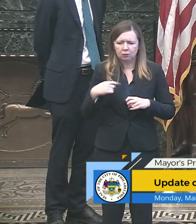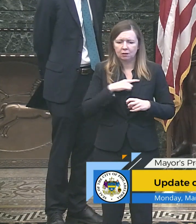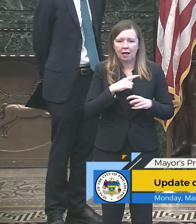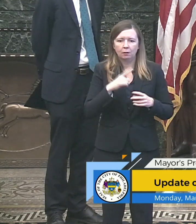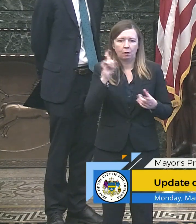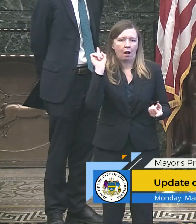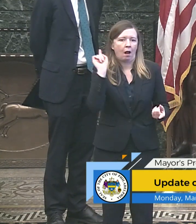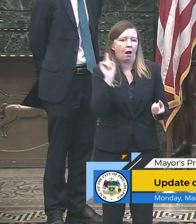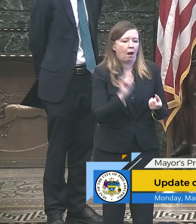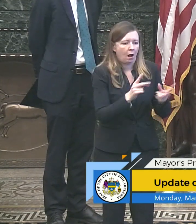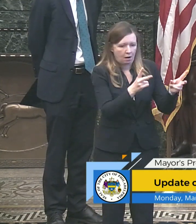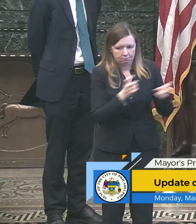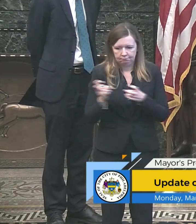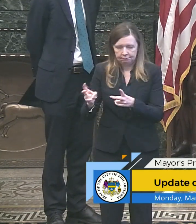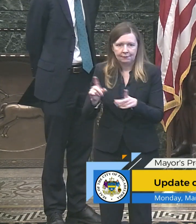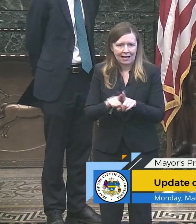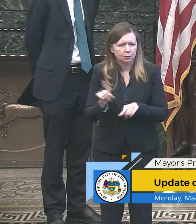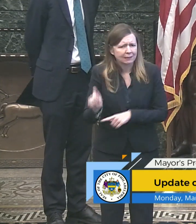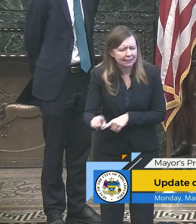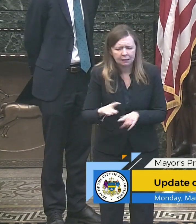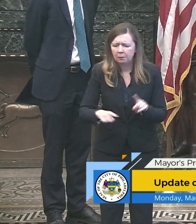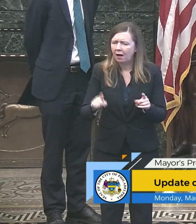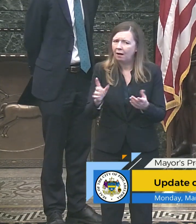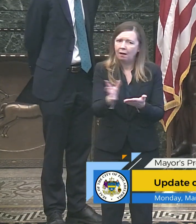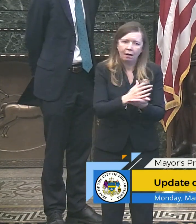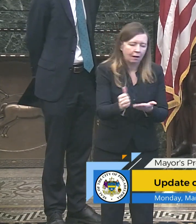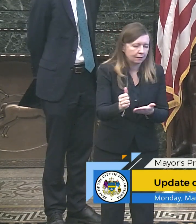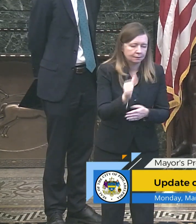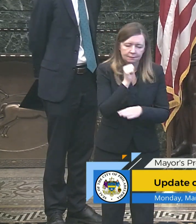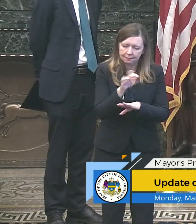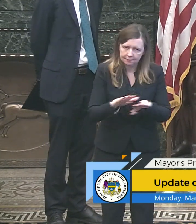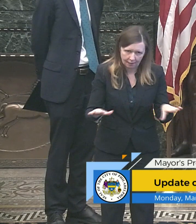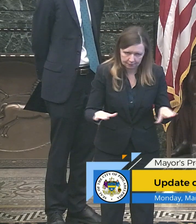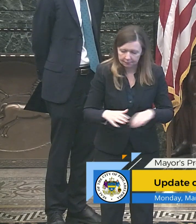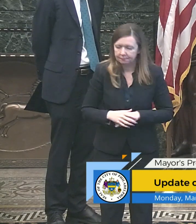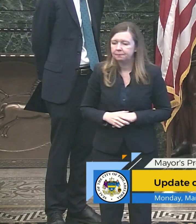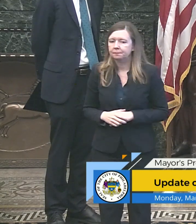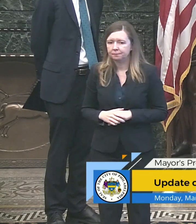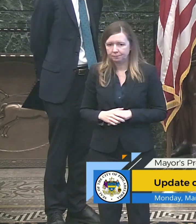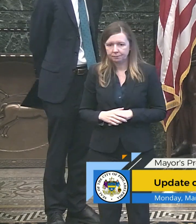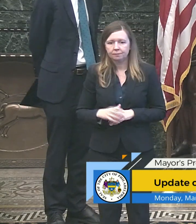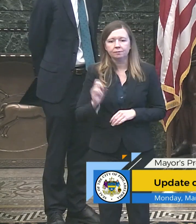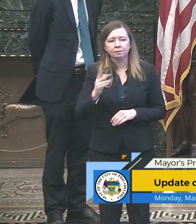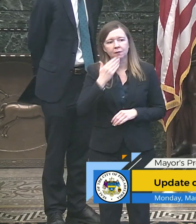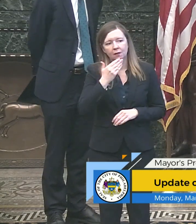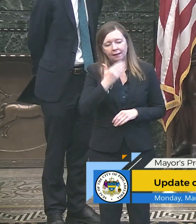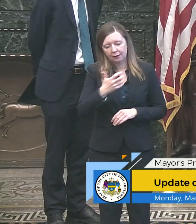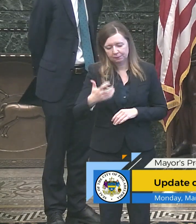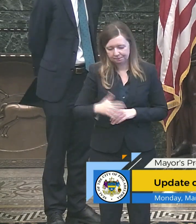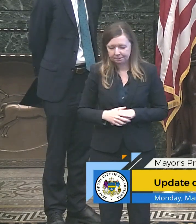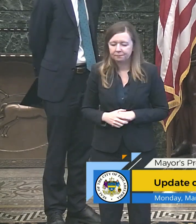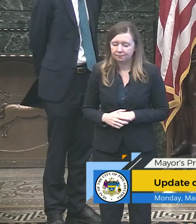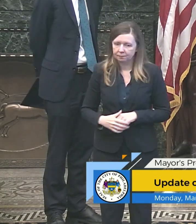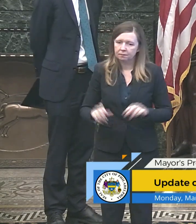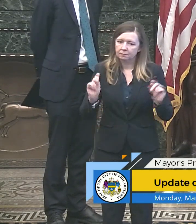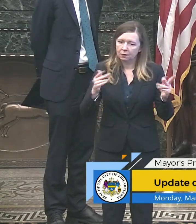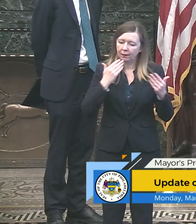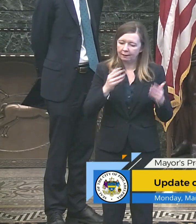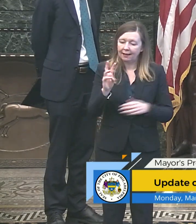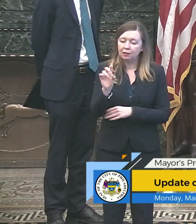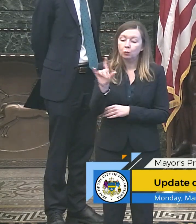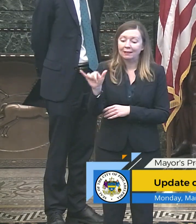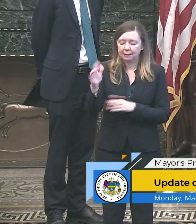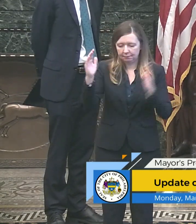draw down as we need, but we're not in danger of running out of money at this point. Okay, great. Thanks so much. All right, thank you,